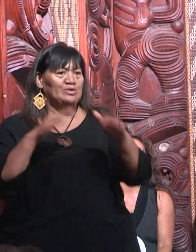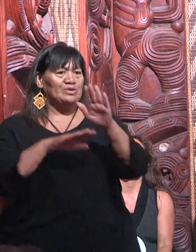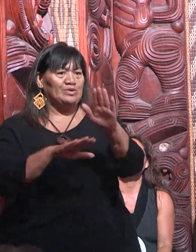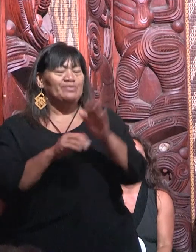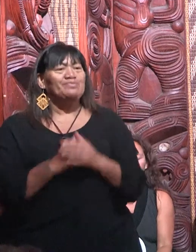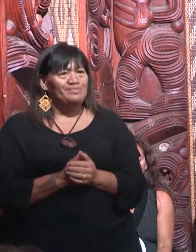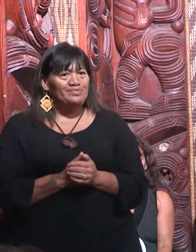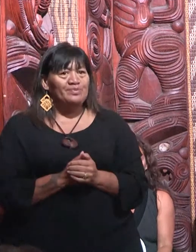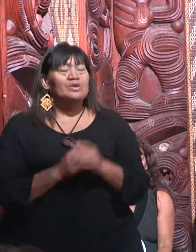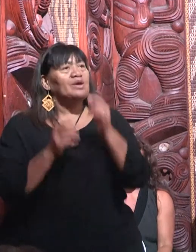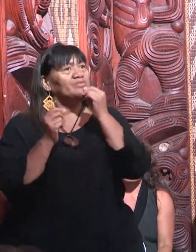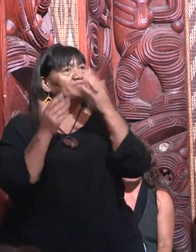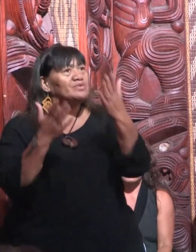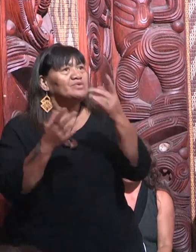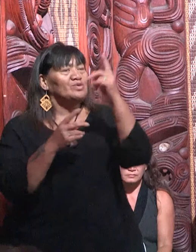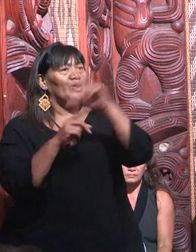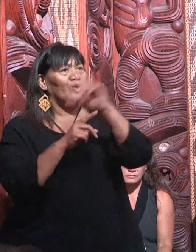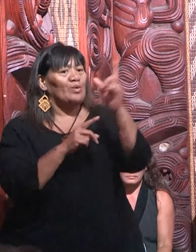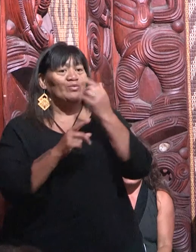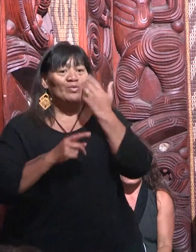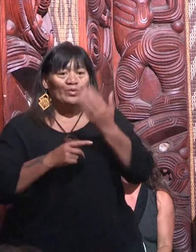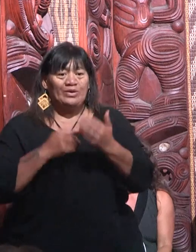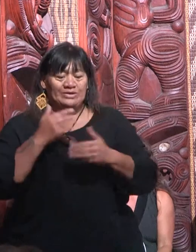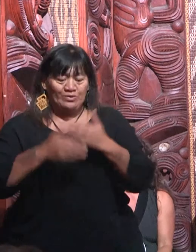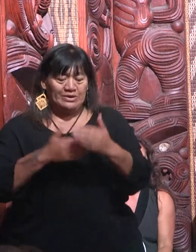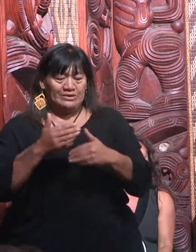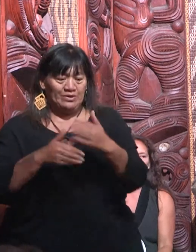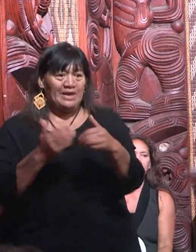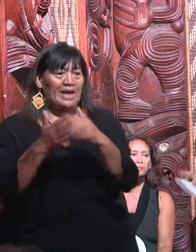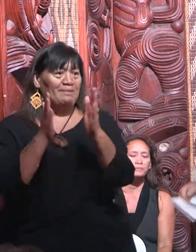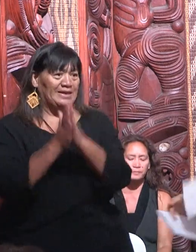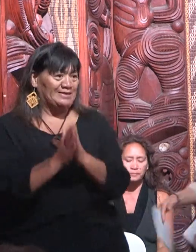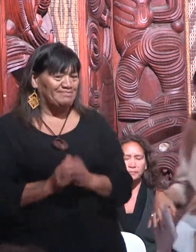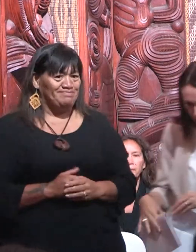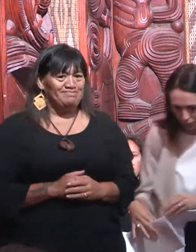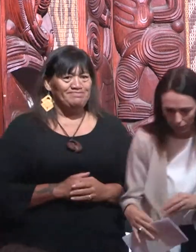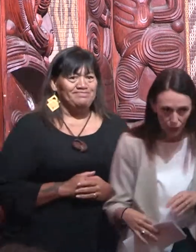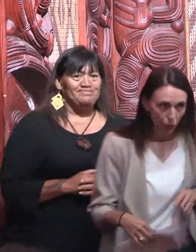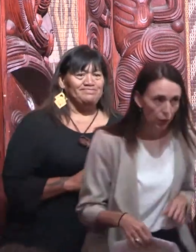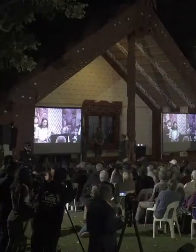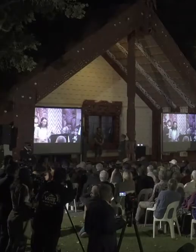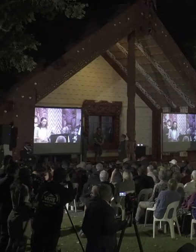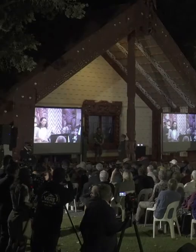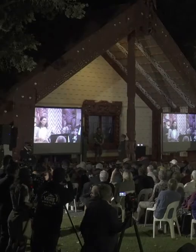tapi atu ki te atua, aki, aki, aki, amene.